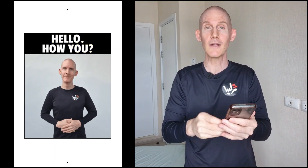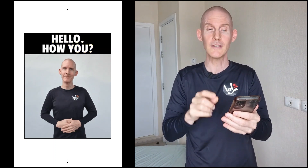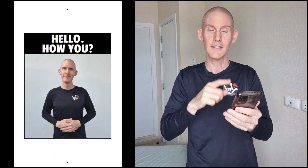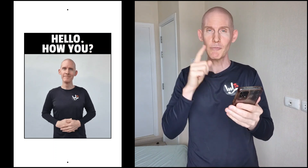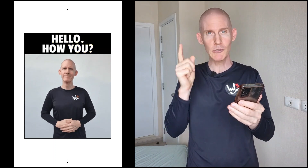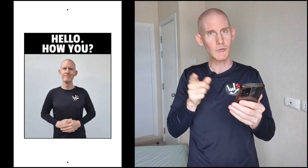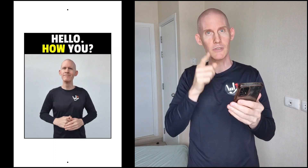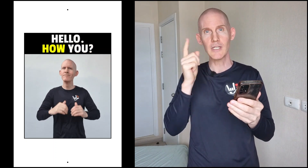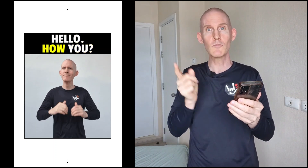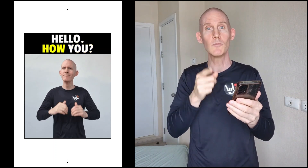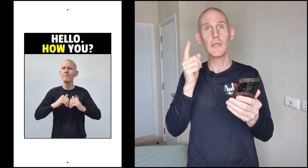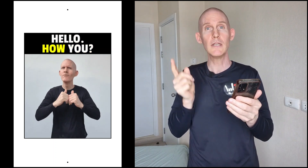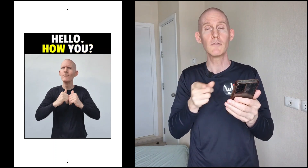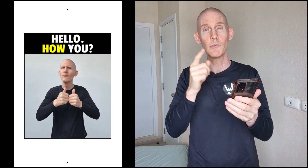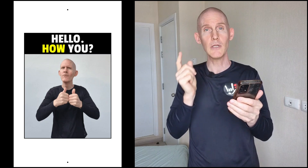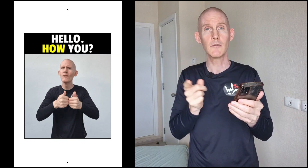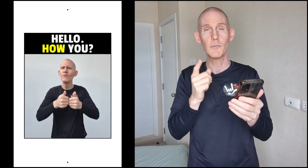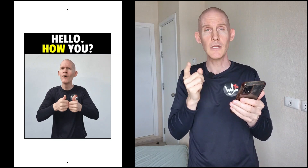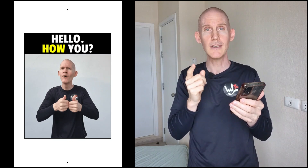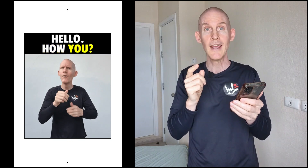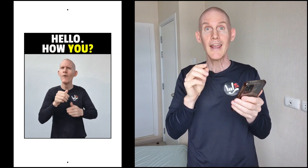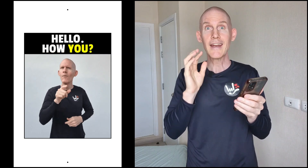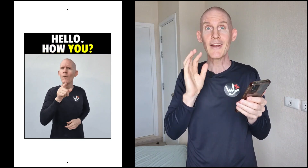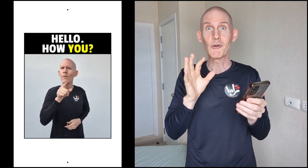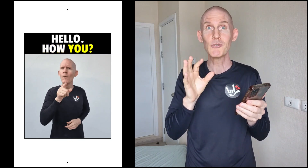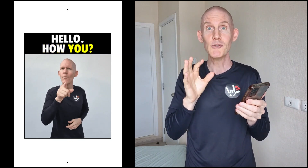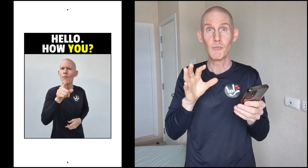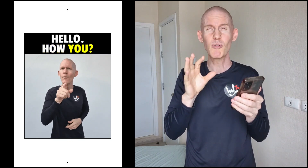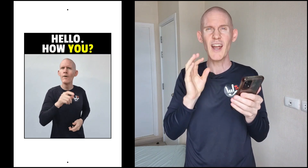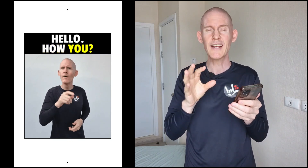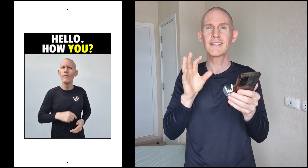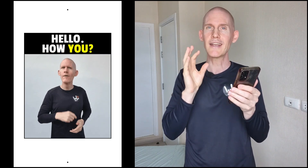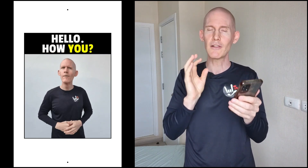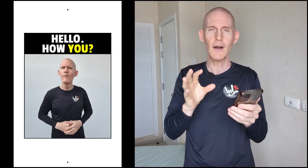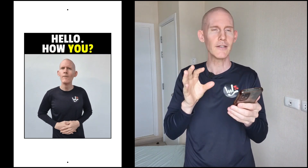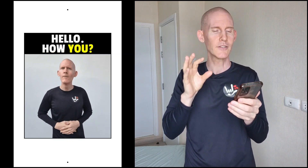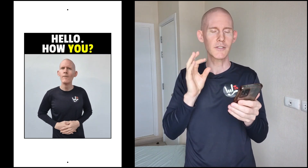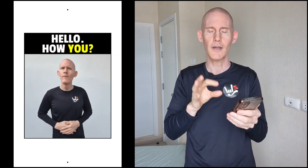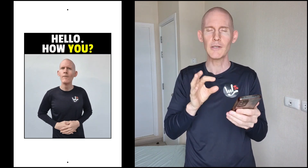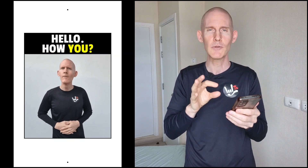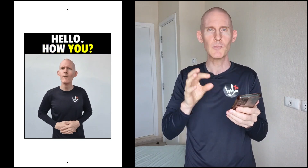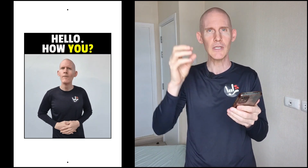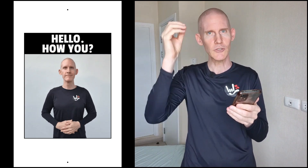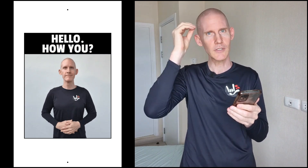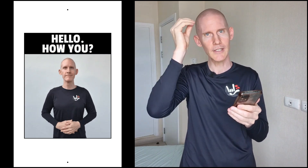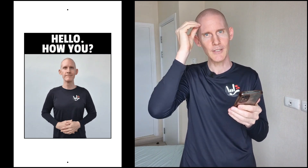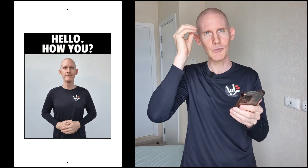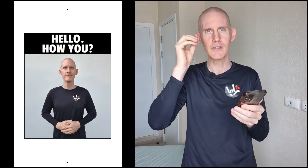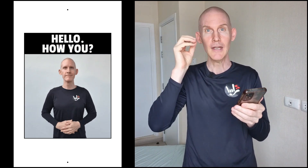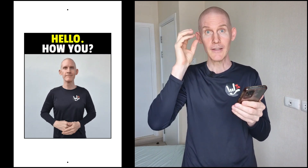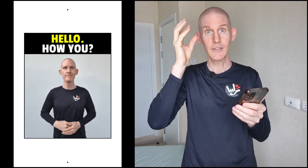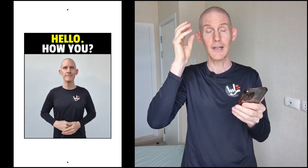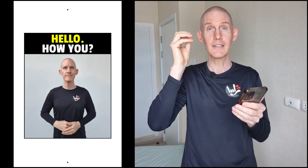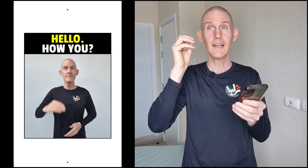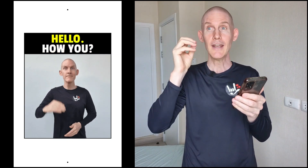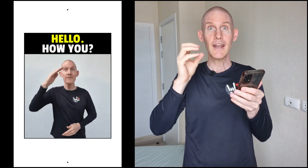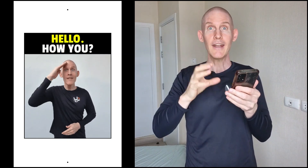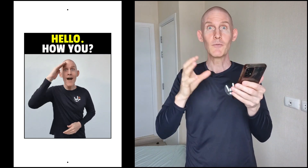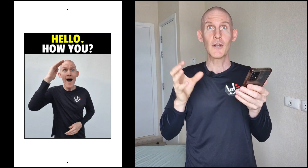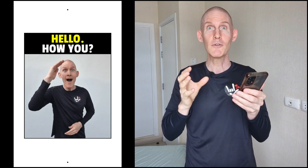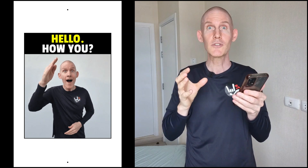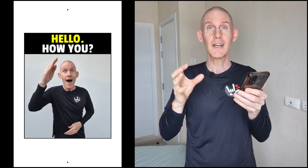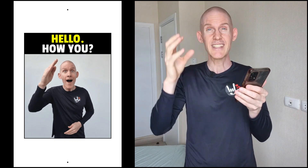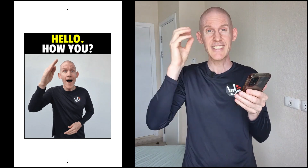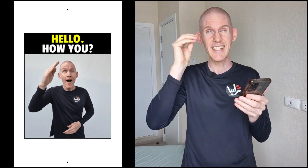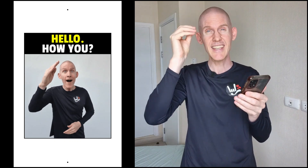you want. This image will just keep repeating and repeating and repeating. And I urge you, practice a lot. Sign with me. Just get the signs